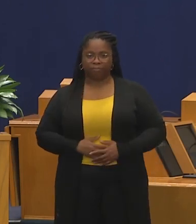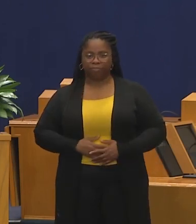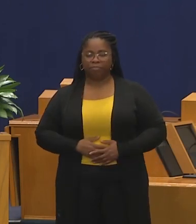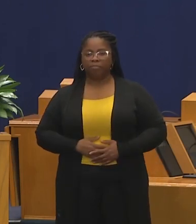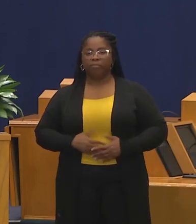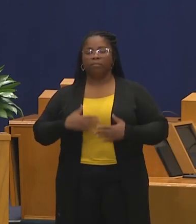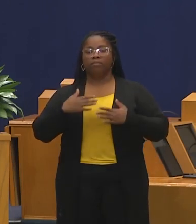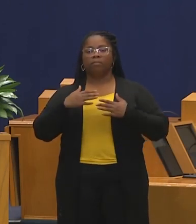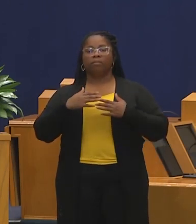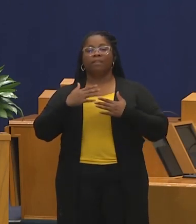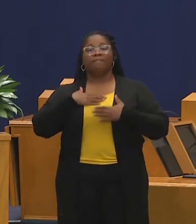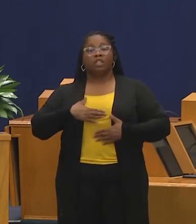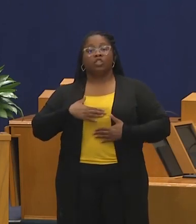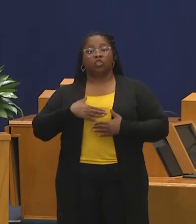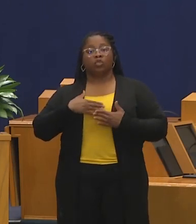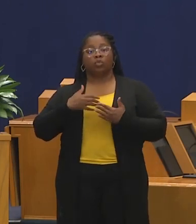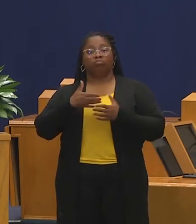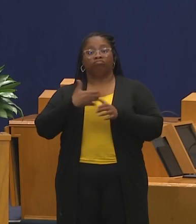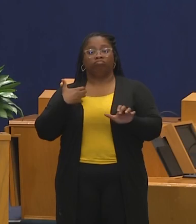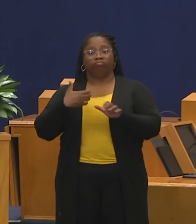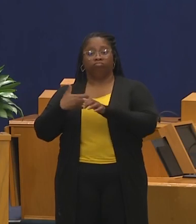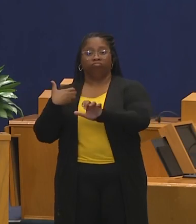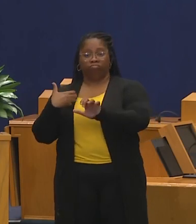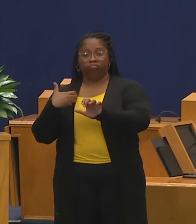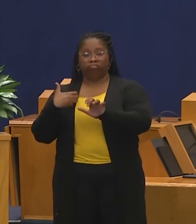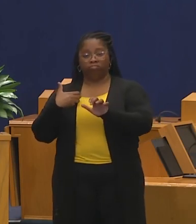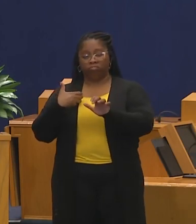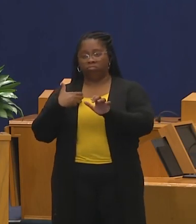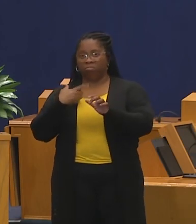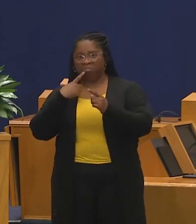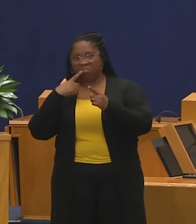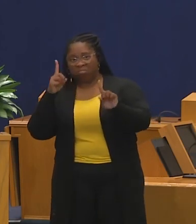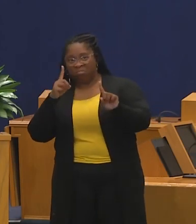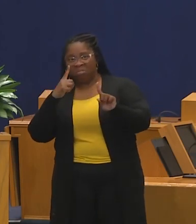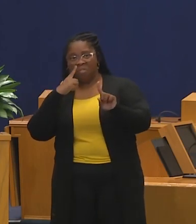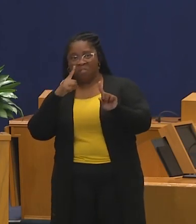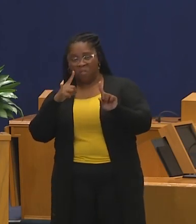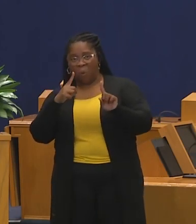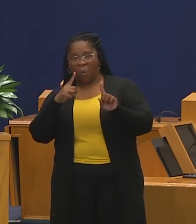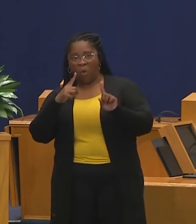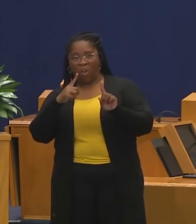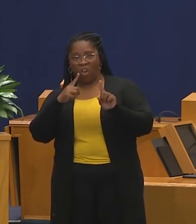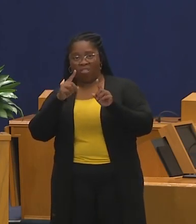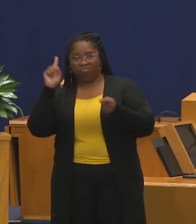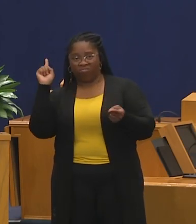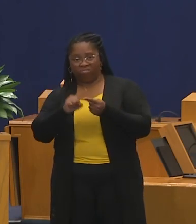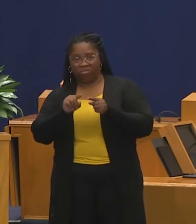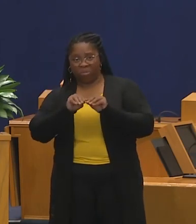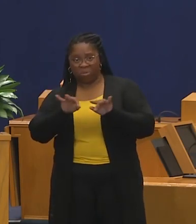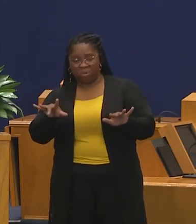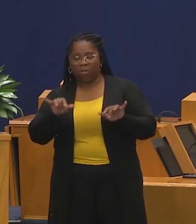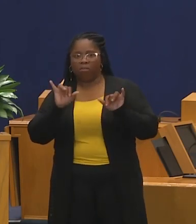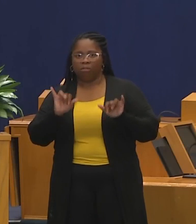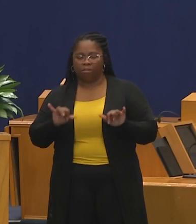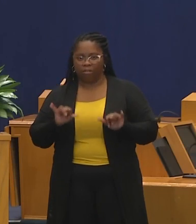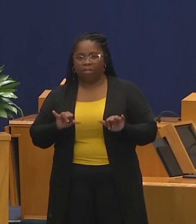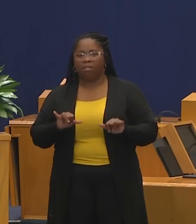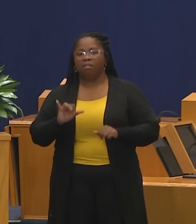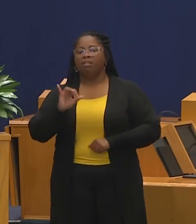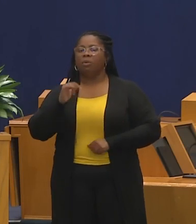distancing is effective in slowing that transition, we also did the modeling specifically on the bed numbers, and I've alluded to this previously. But